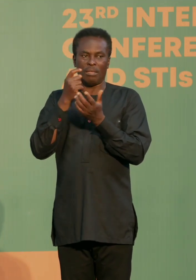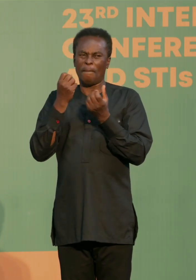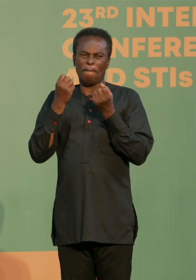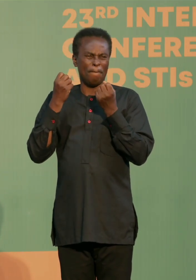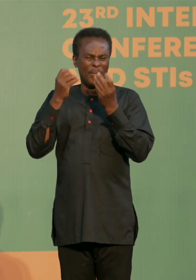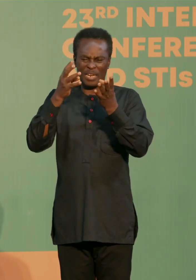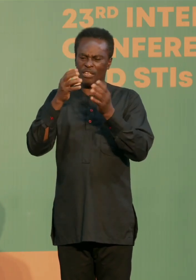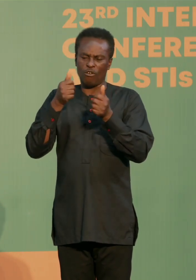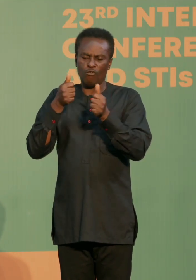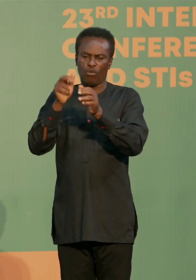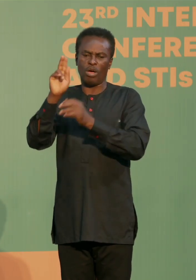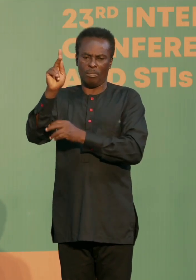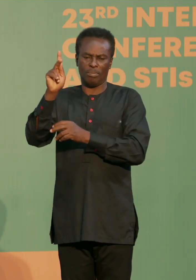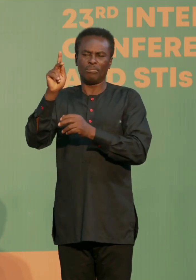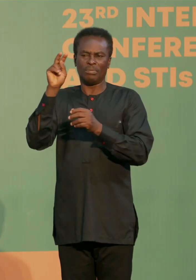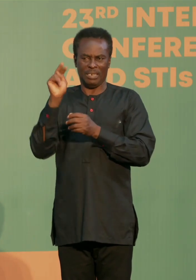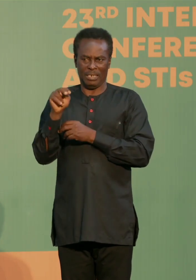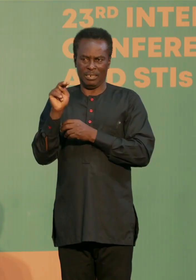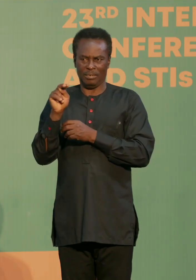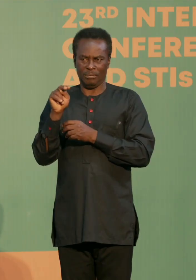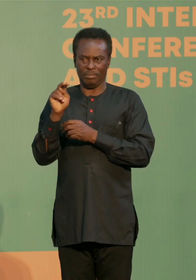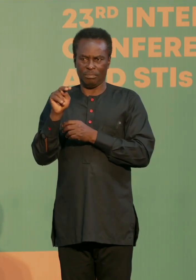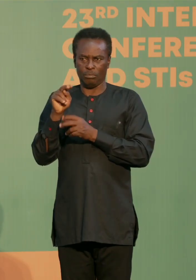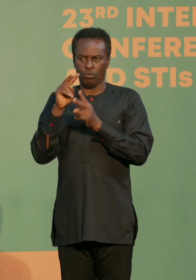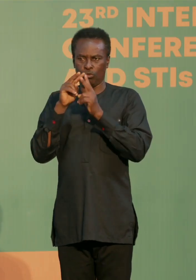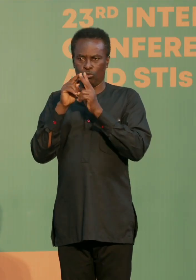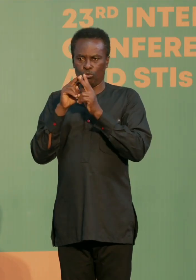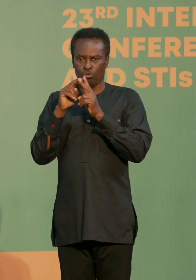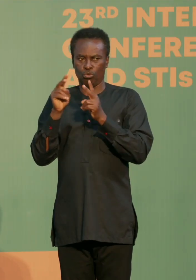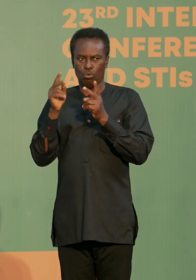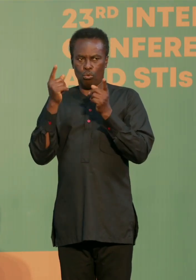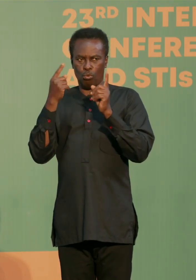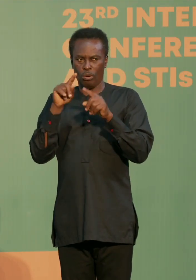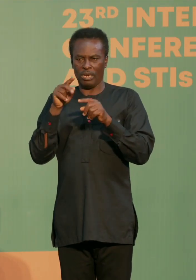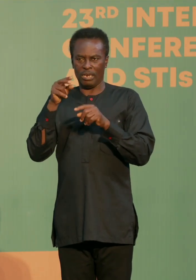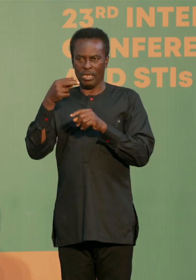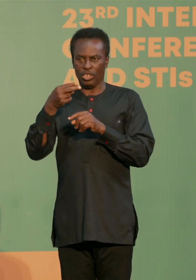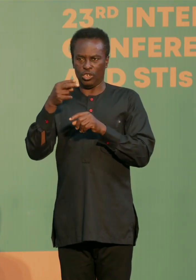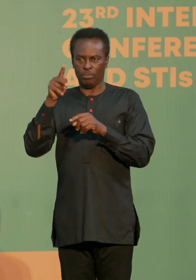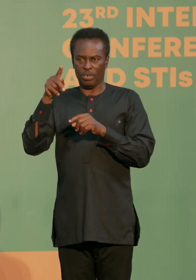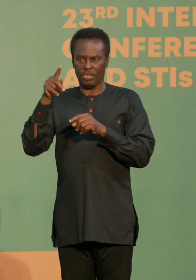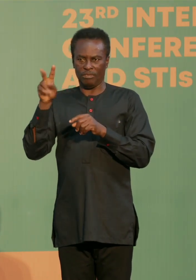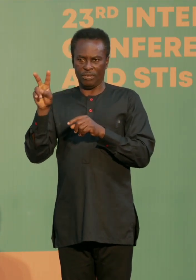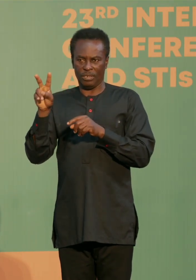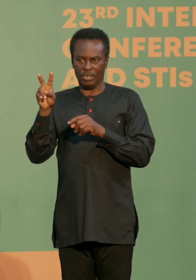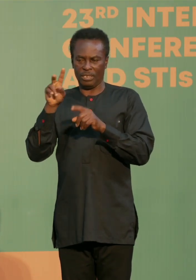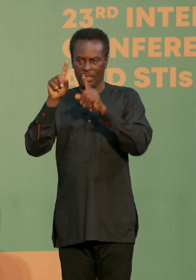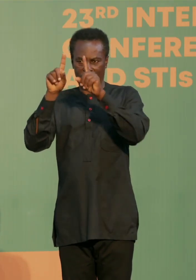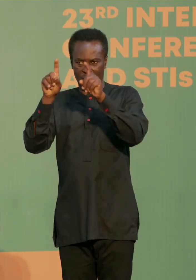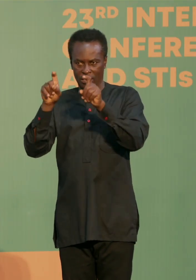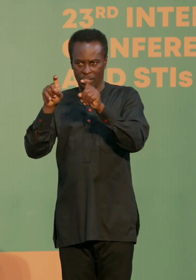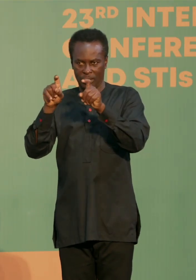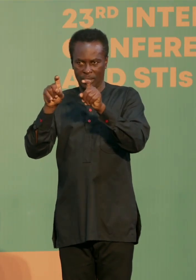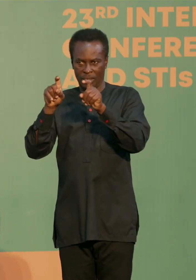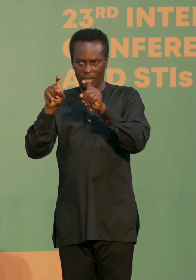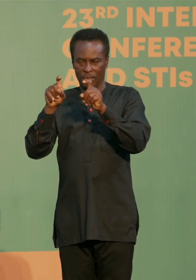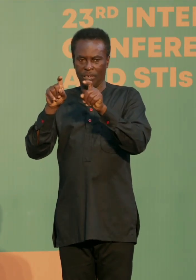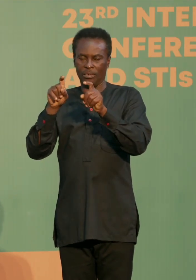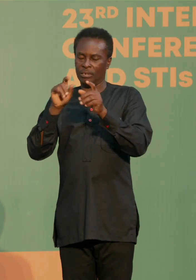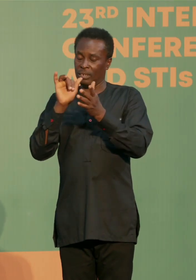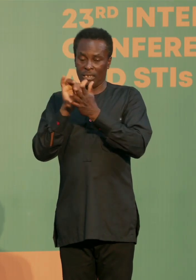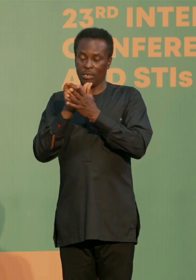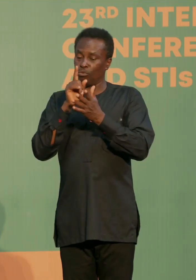up. And in terms of introducing HPV testing, the lab facilities are very